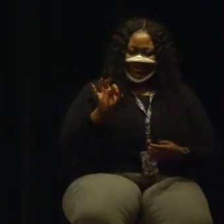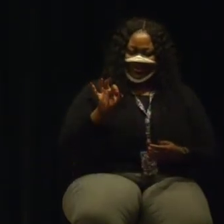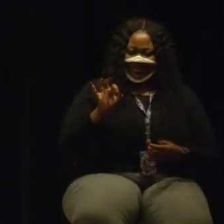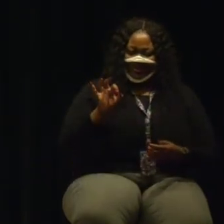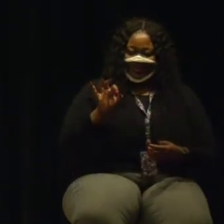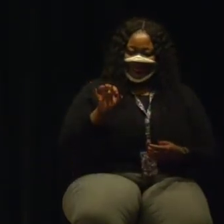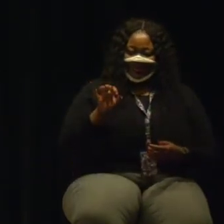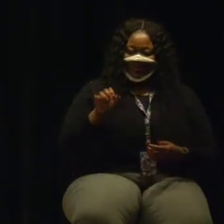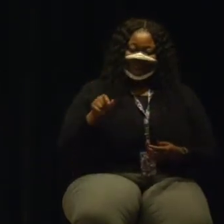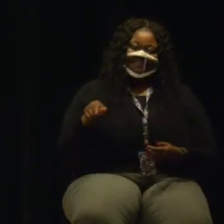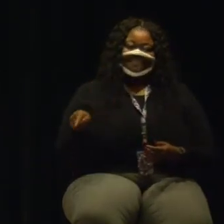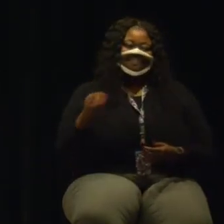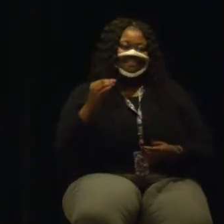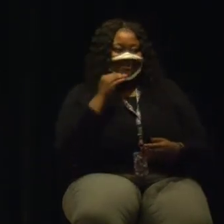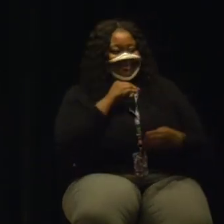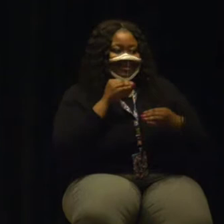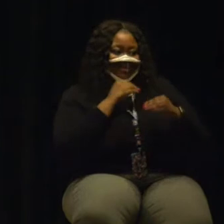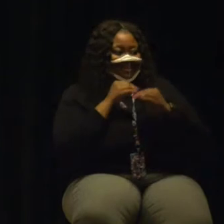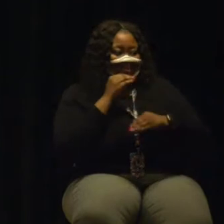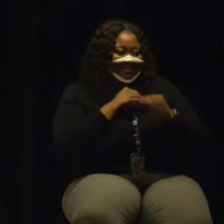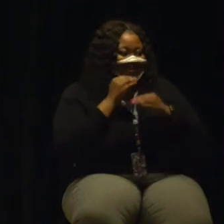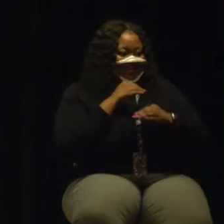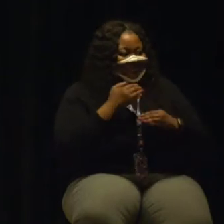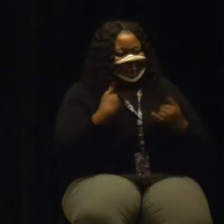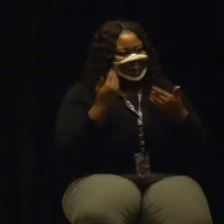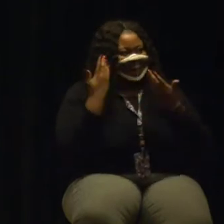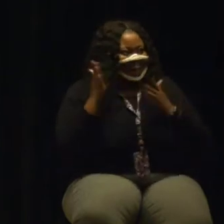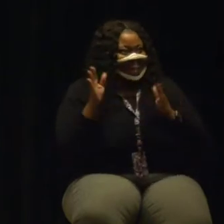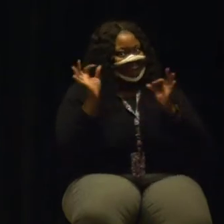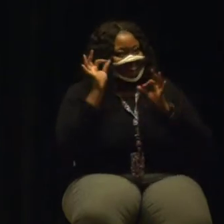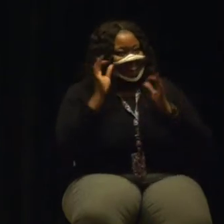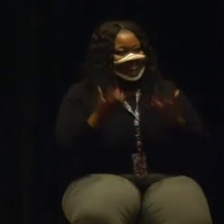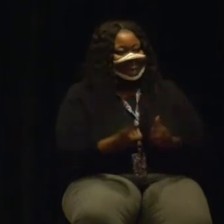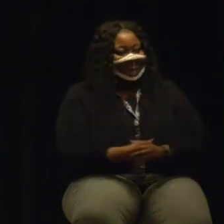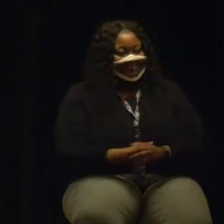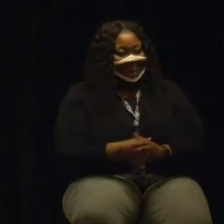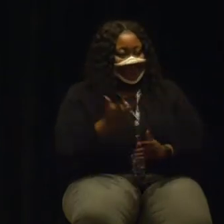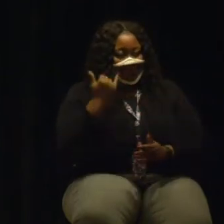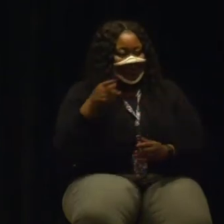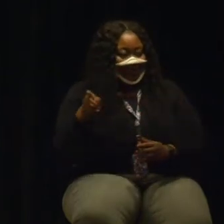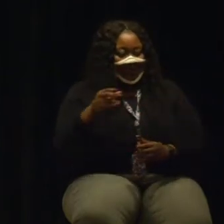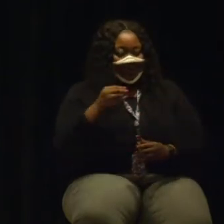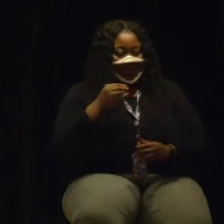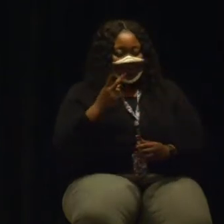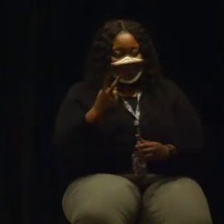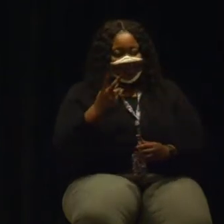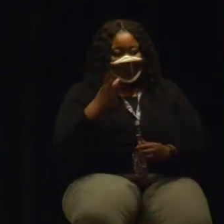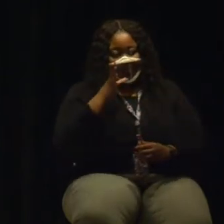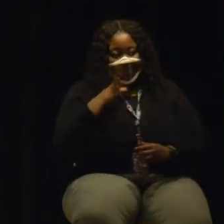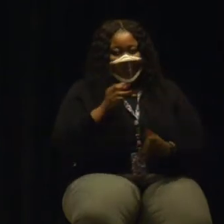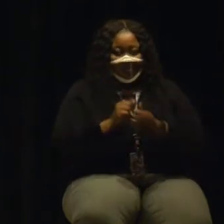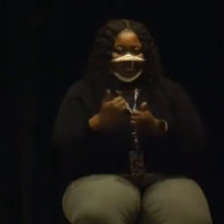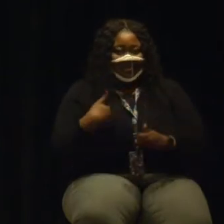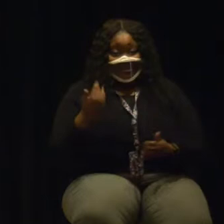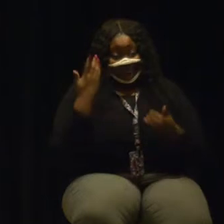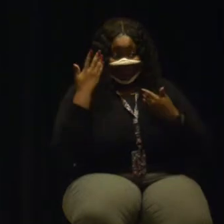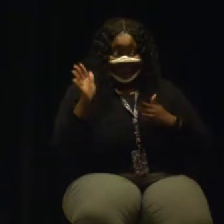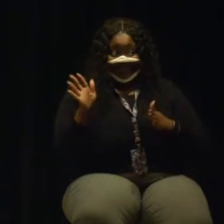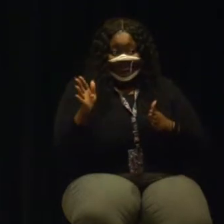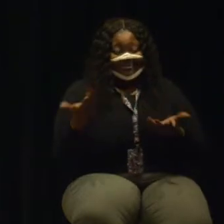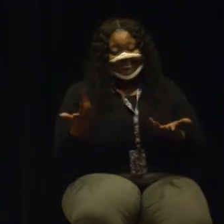with it. They were just following him. It's like, I don't know why they're here. But he would, you know, he would pay for their stuff. I've never seen this woman in